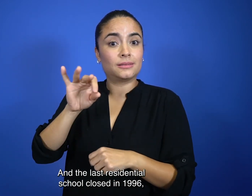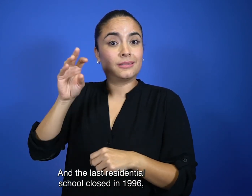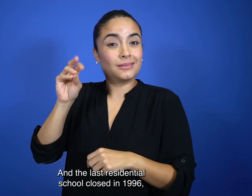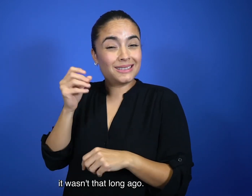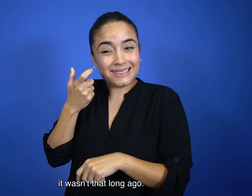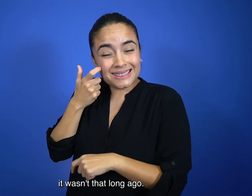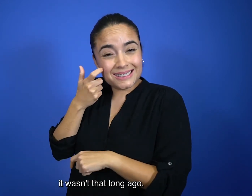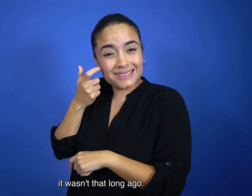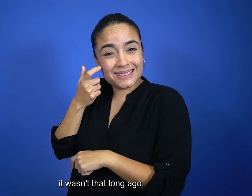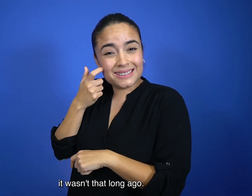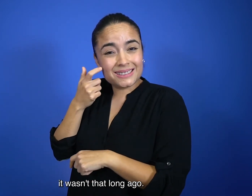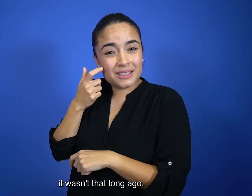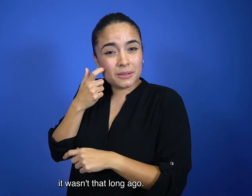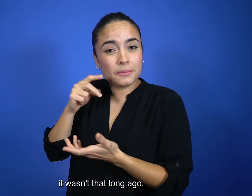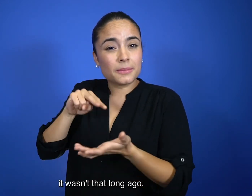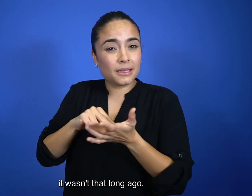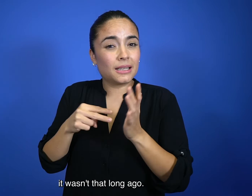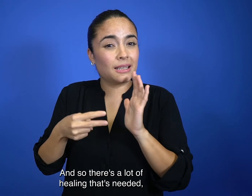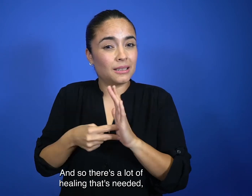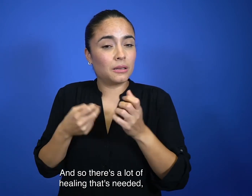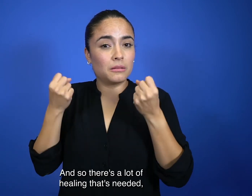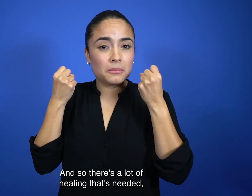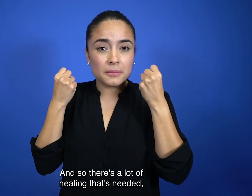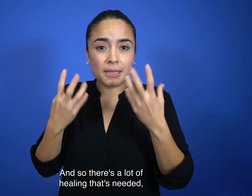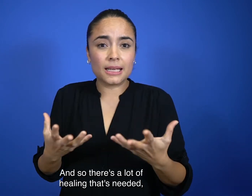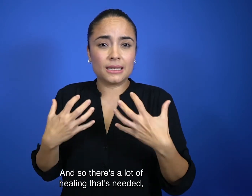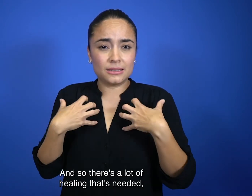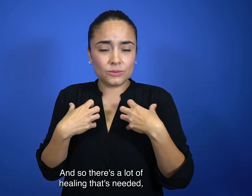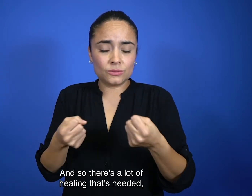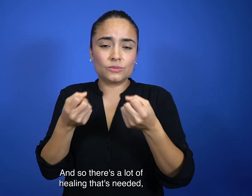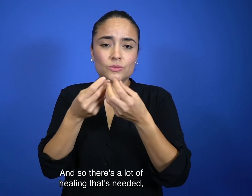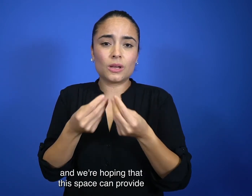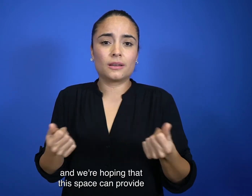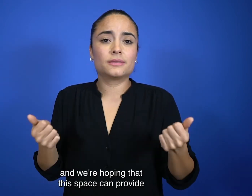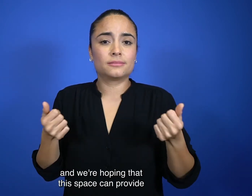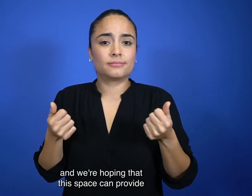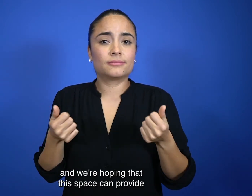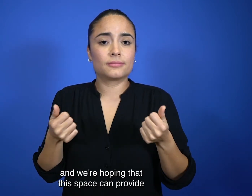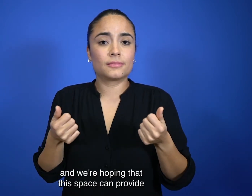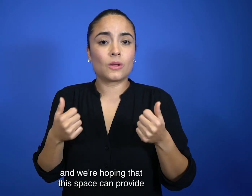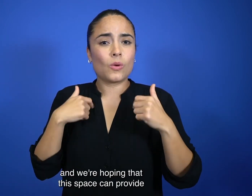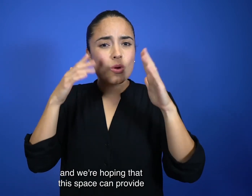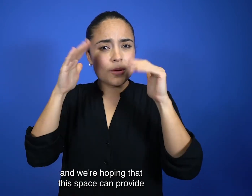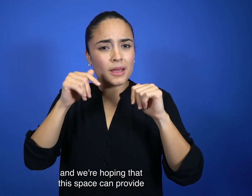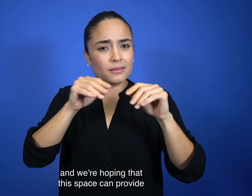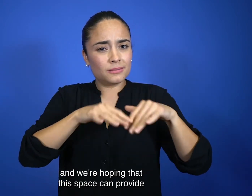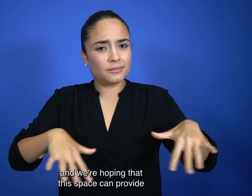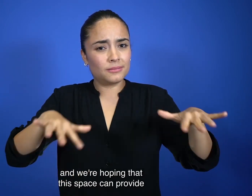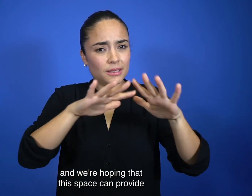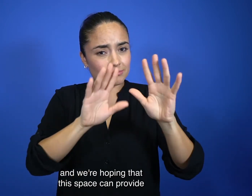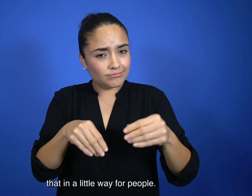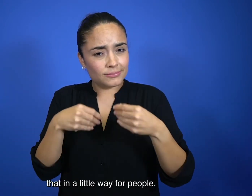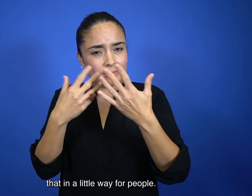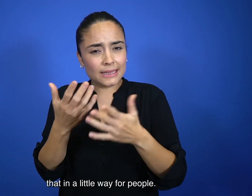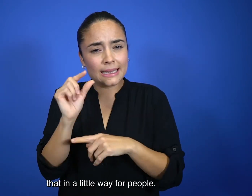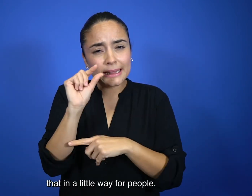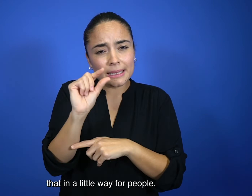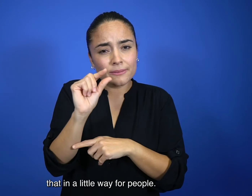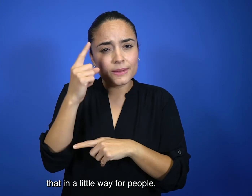1996. It wasn't that long ago. And so there's a lot of healing that's needed, and we're hoping that this space can provide that in a little